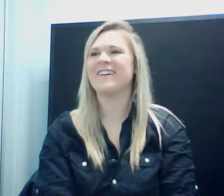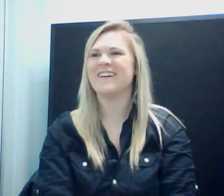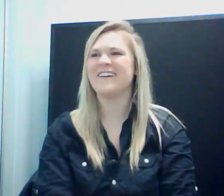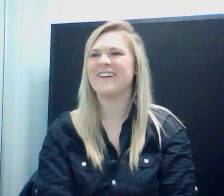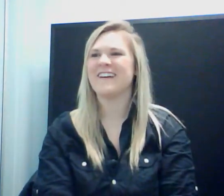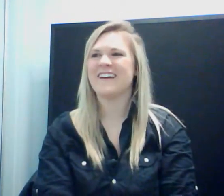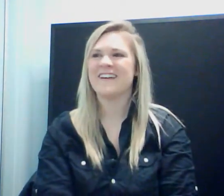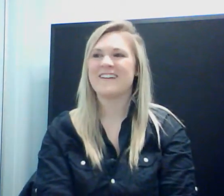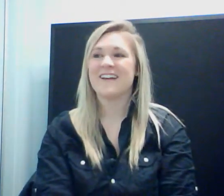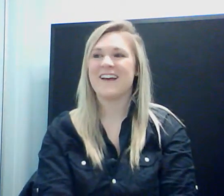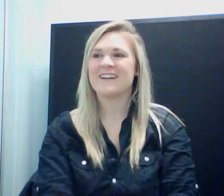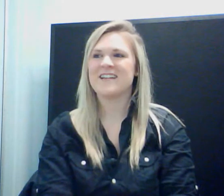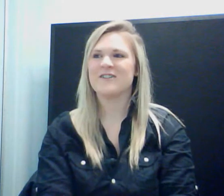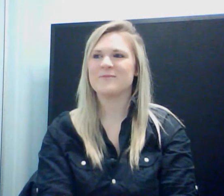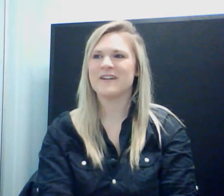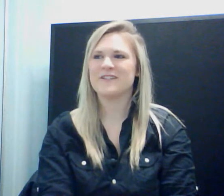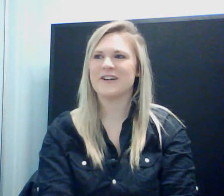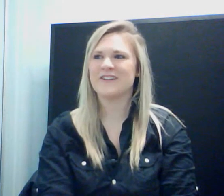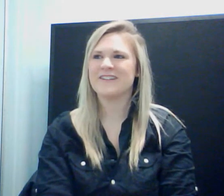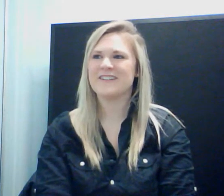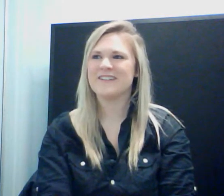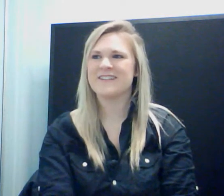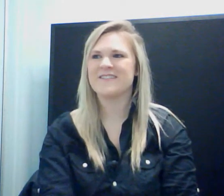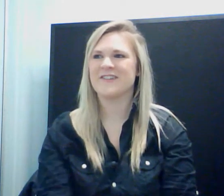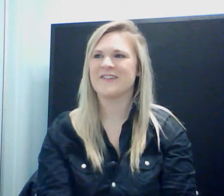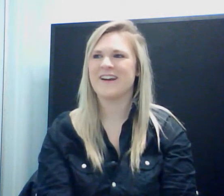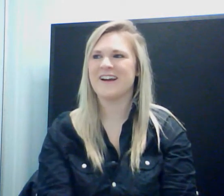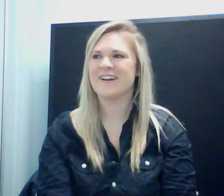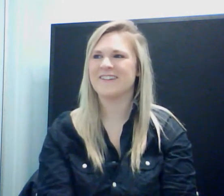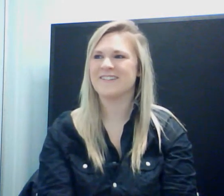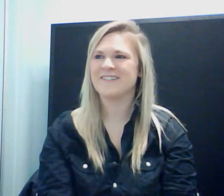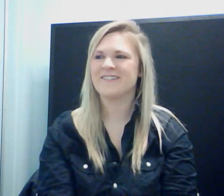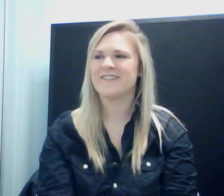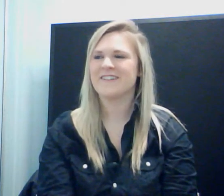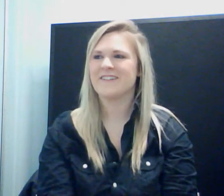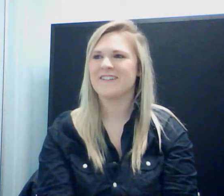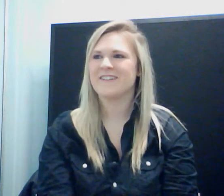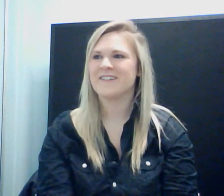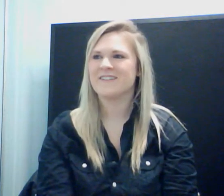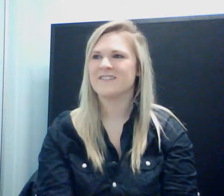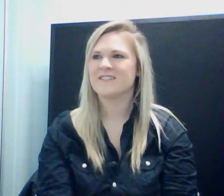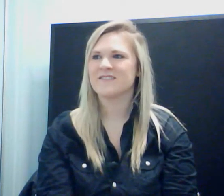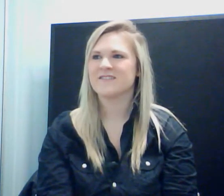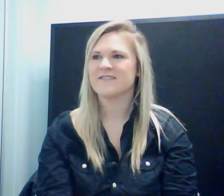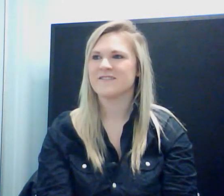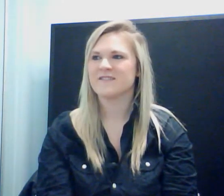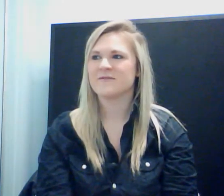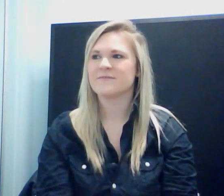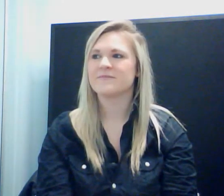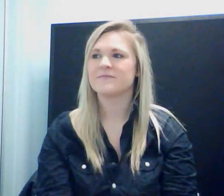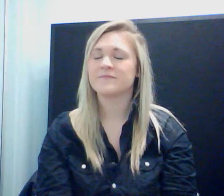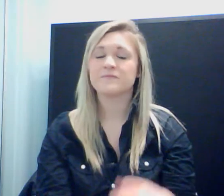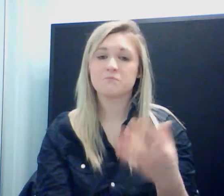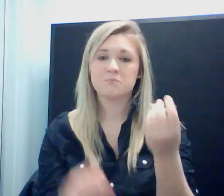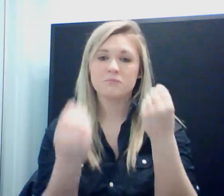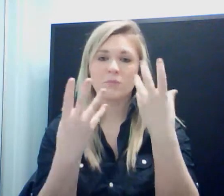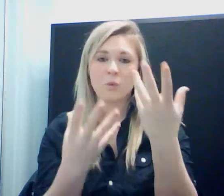Oh, I guess now it's my turn for gray hair. Well, let me tell you, we can work it out